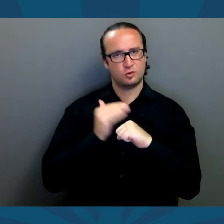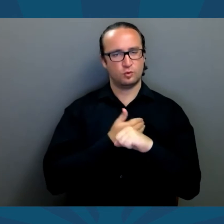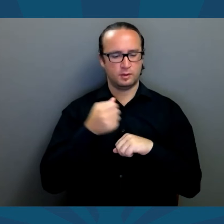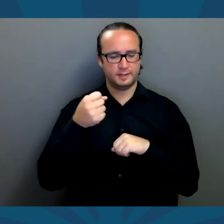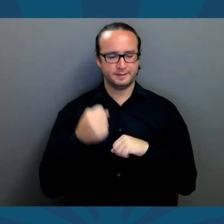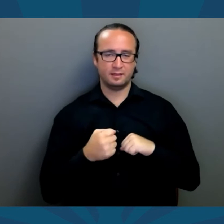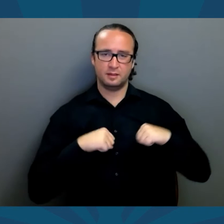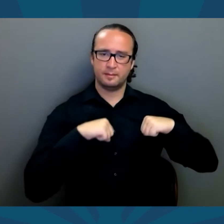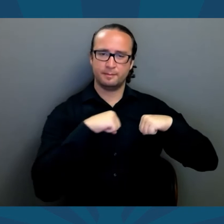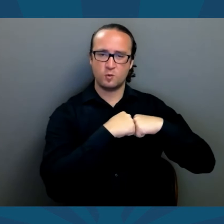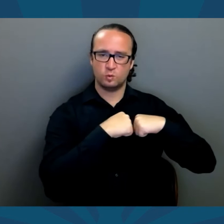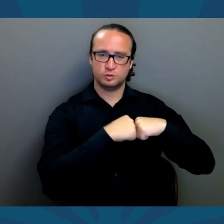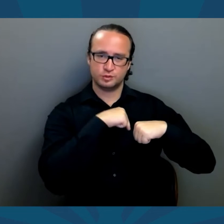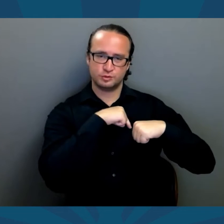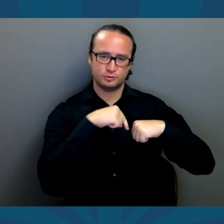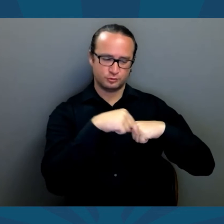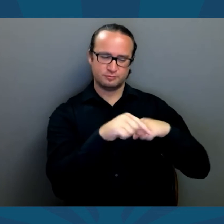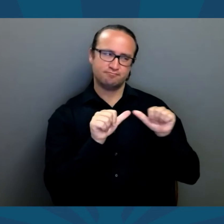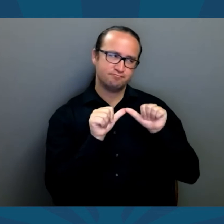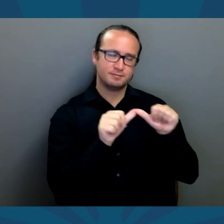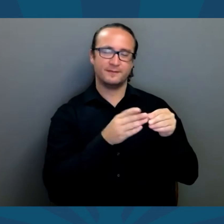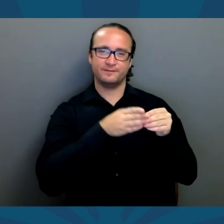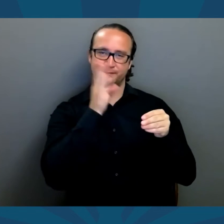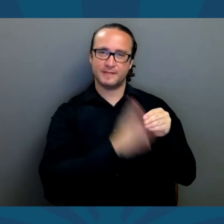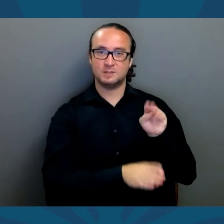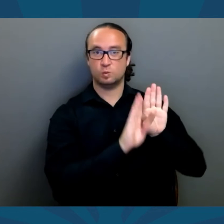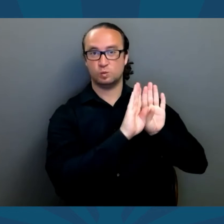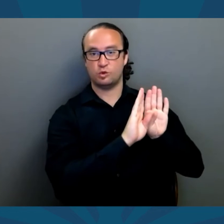secure our southern border by finishing the wall,